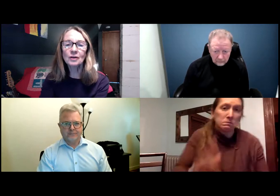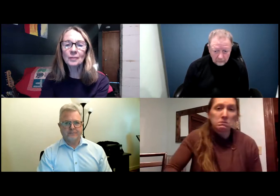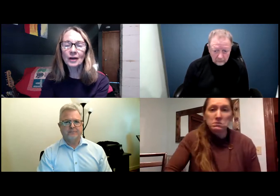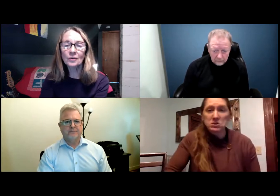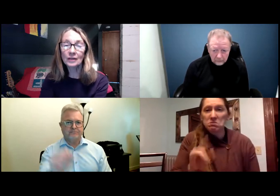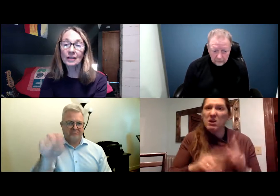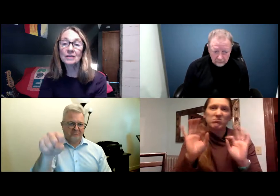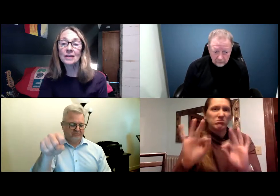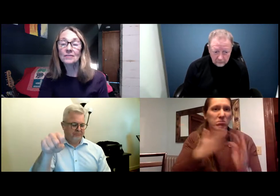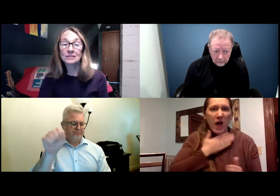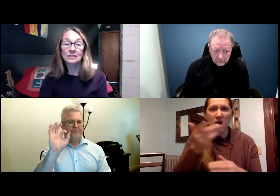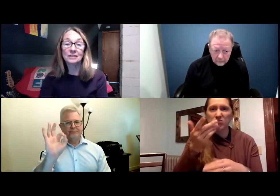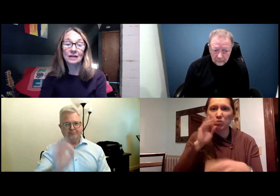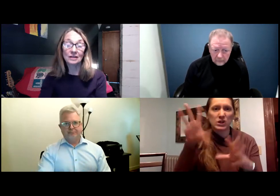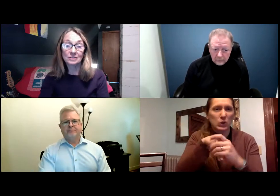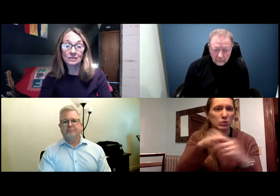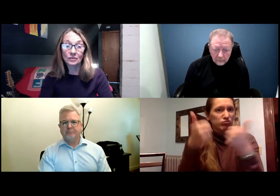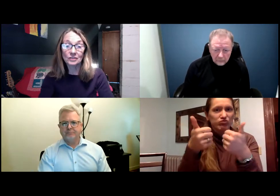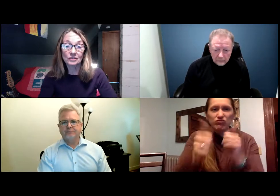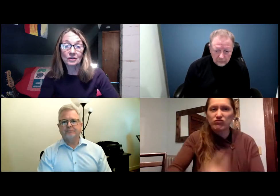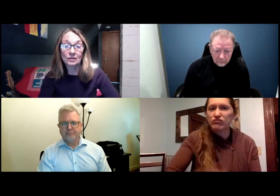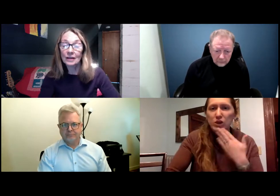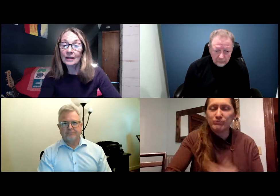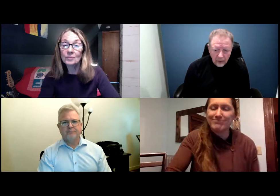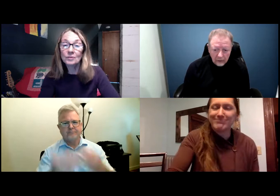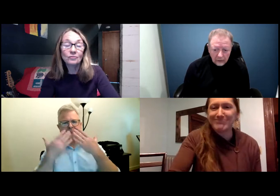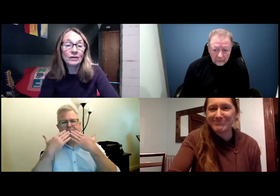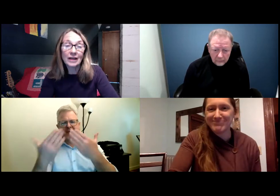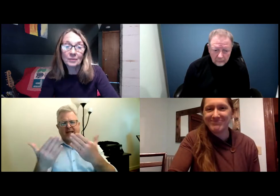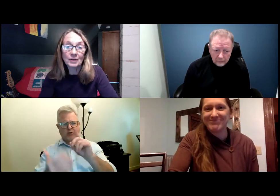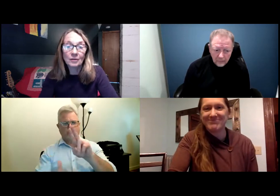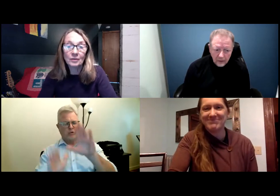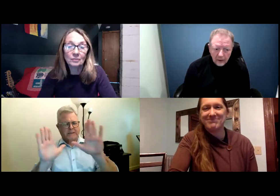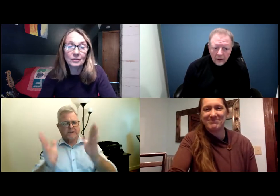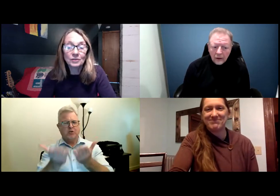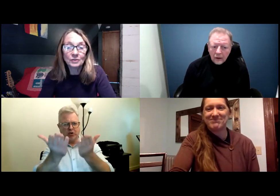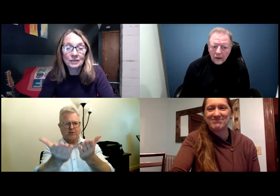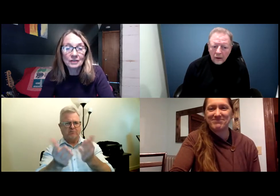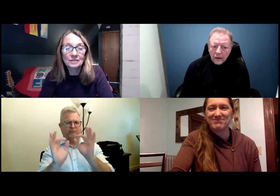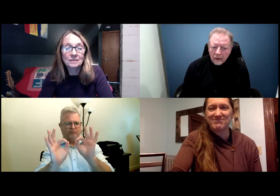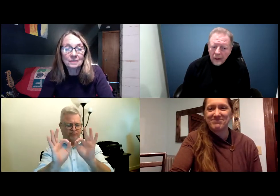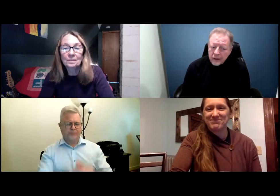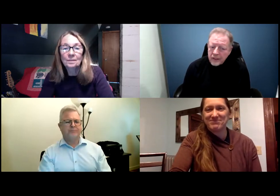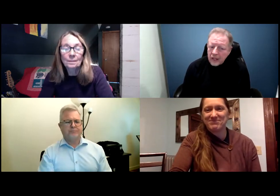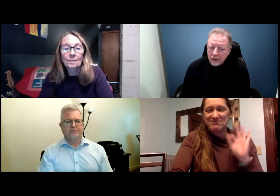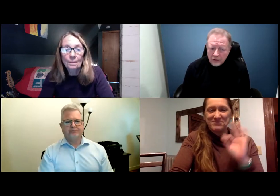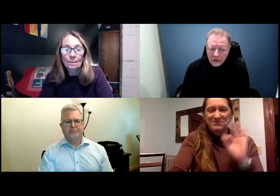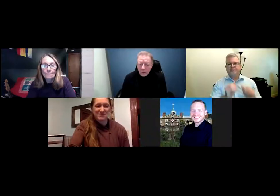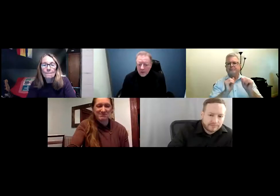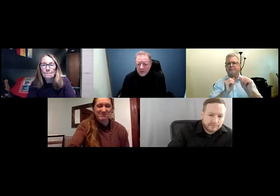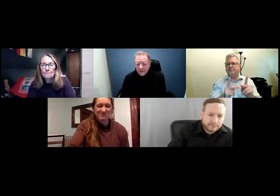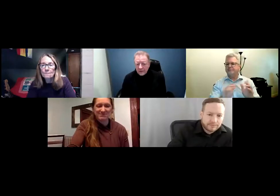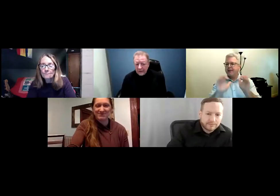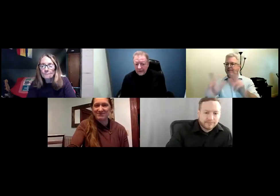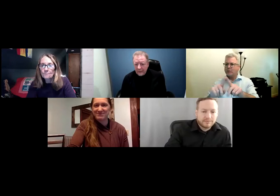are empowered. And I think having a CDI is a great start. And I'd be very happy to help out and be included in this. Yes, thank you, Drew. And it